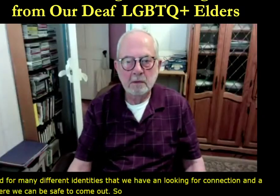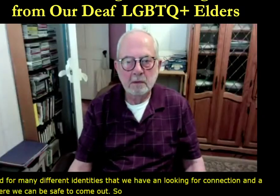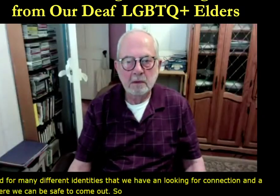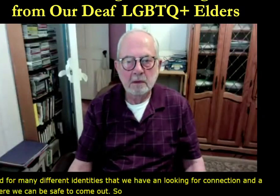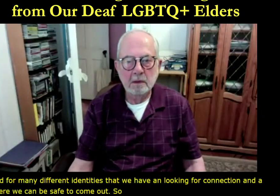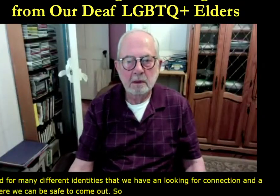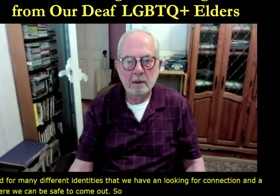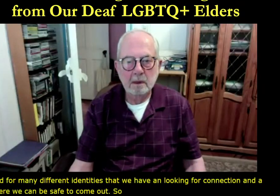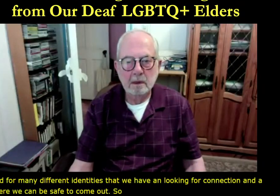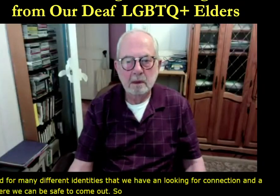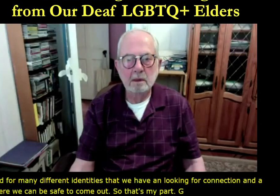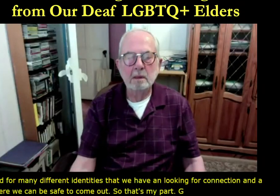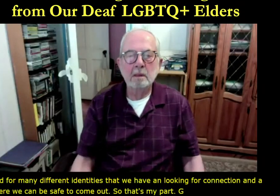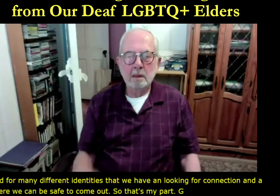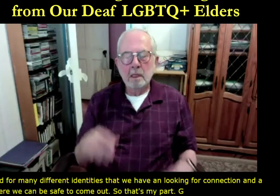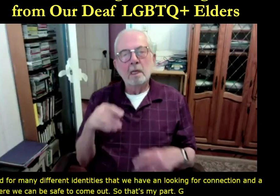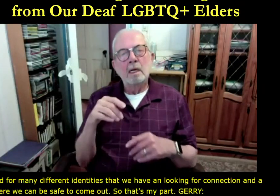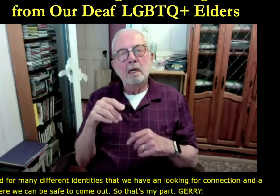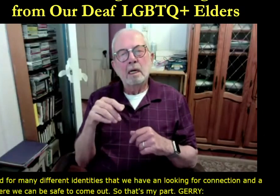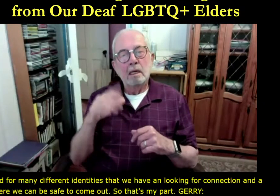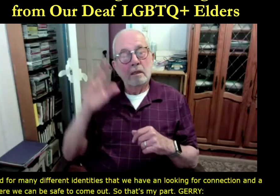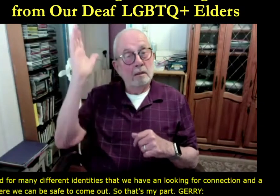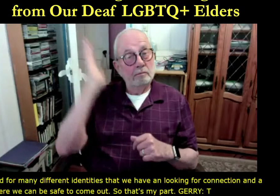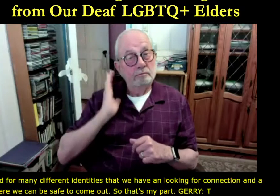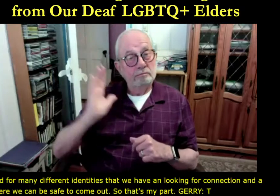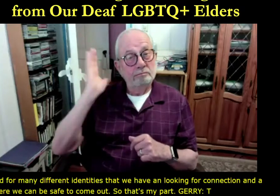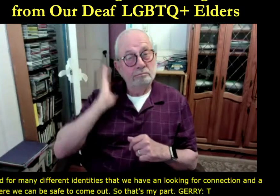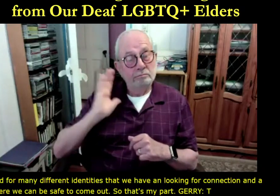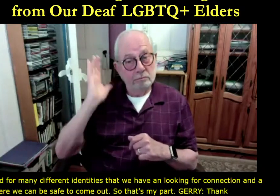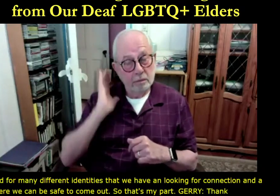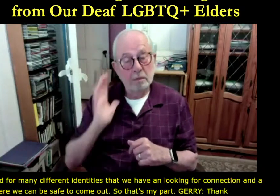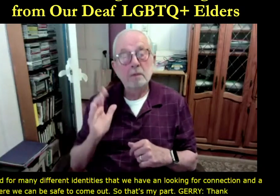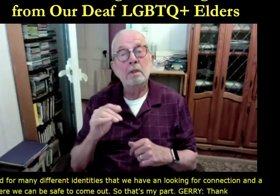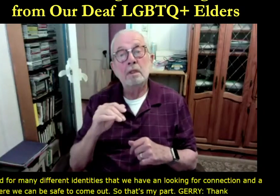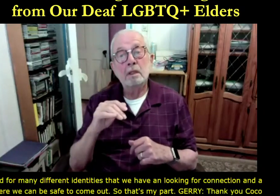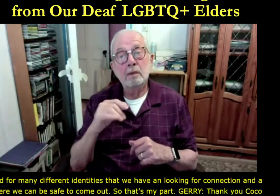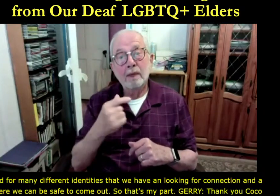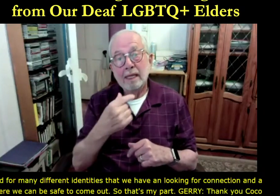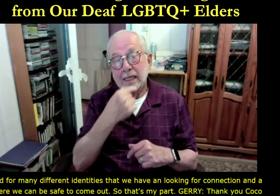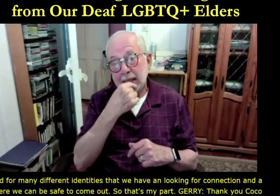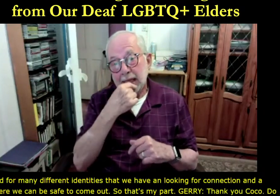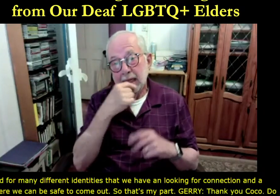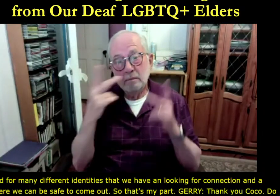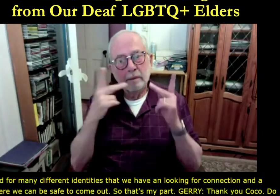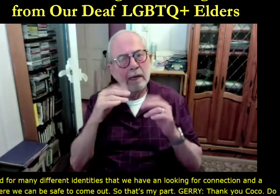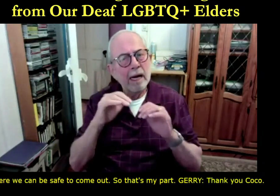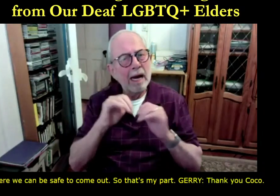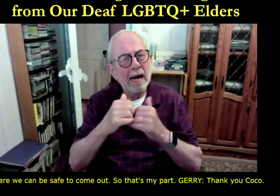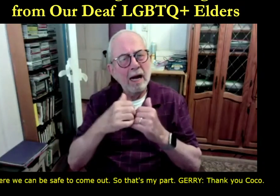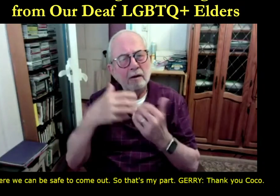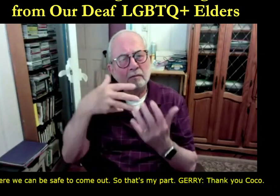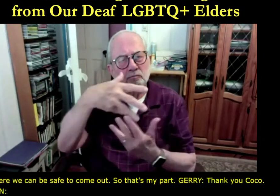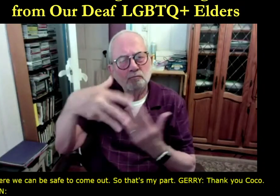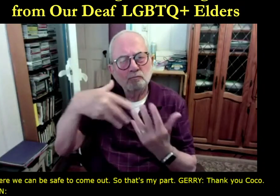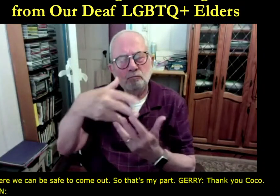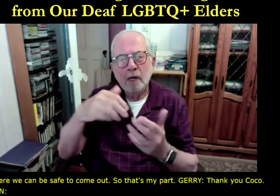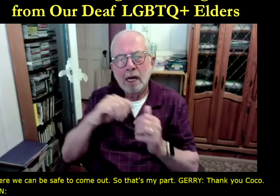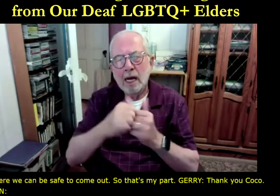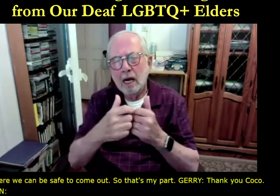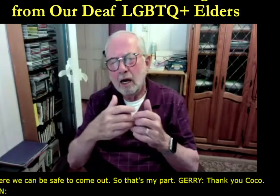and don is saying so back in the day gay people